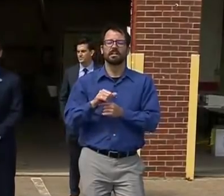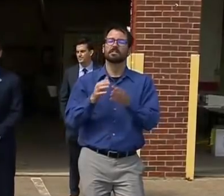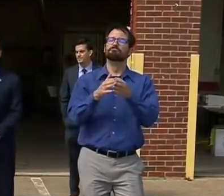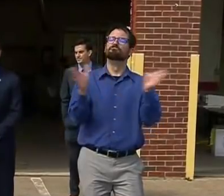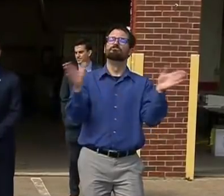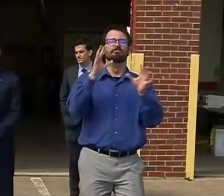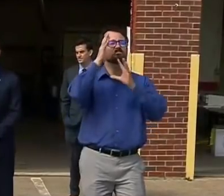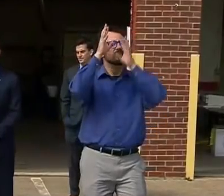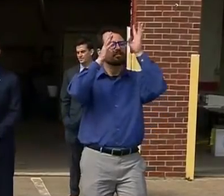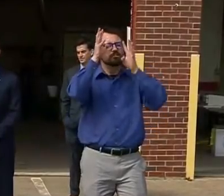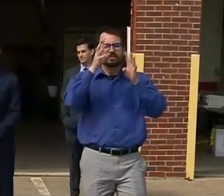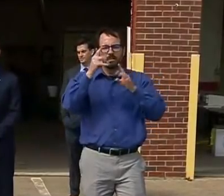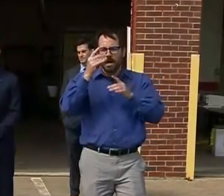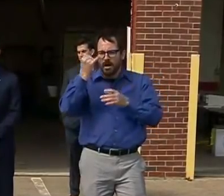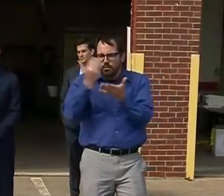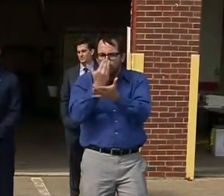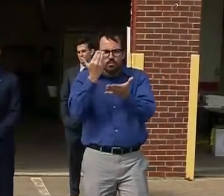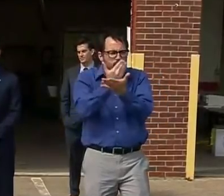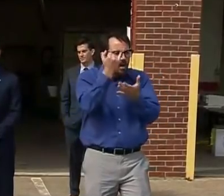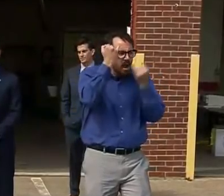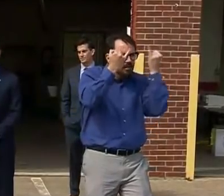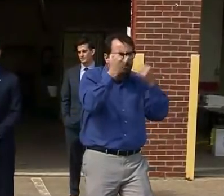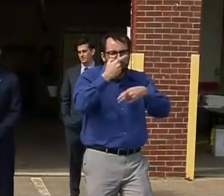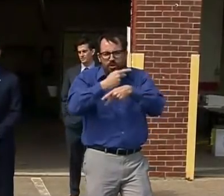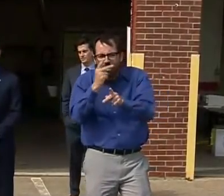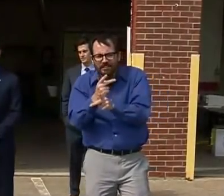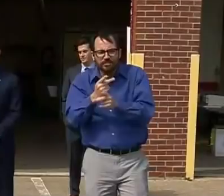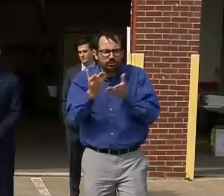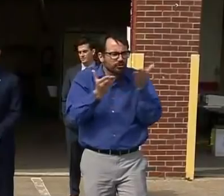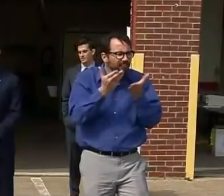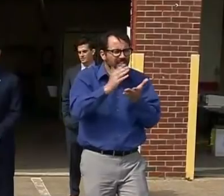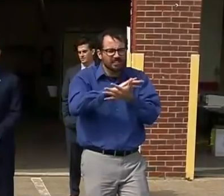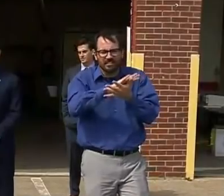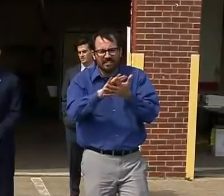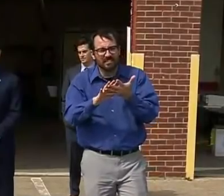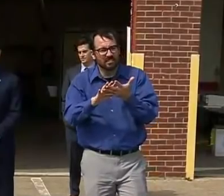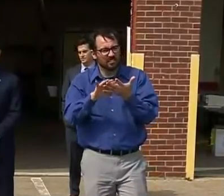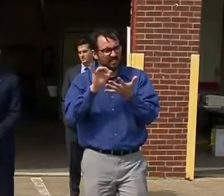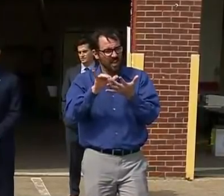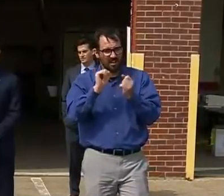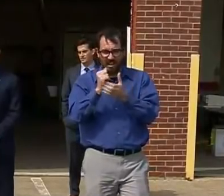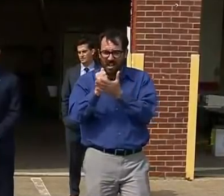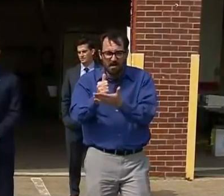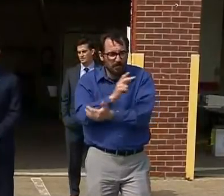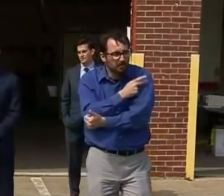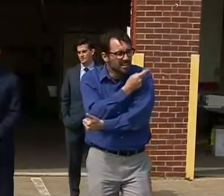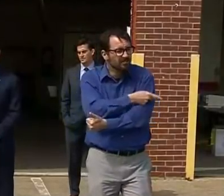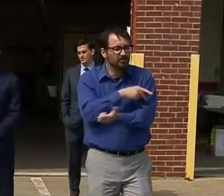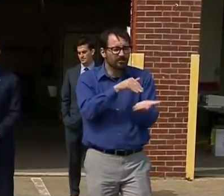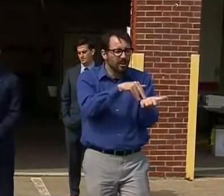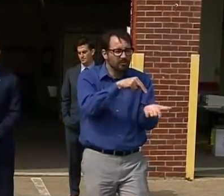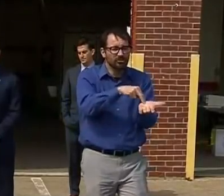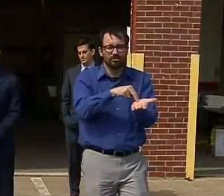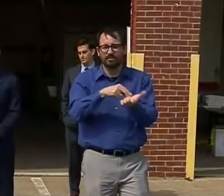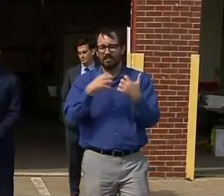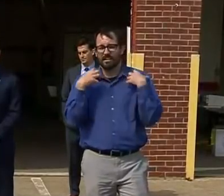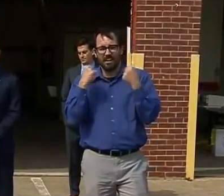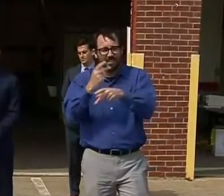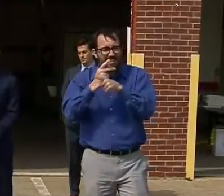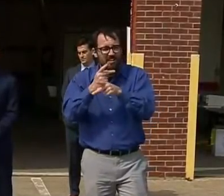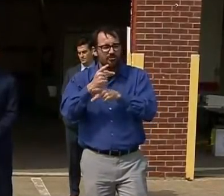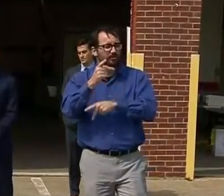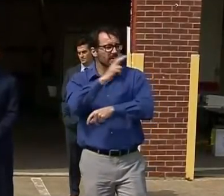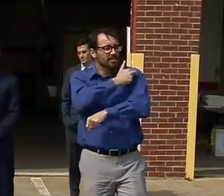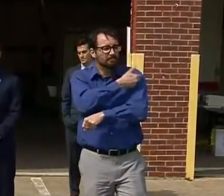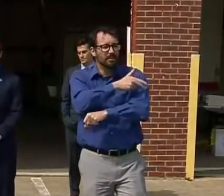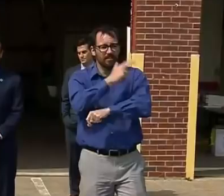care, is at the heart of our system and its mission. We're the largest academic research